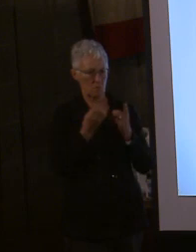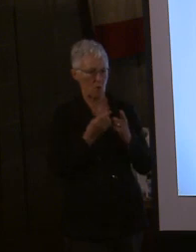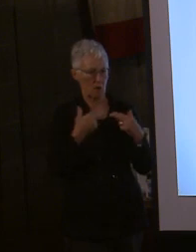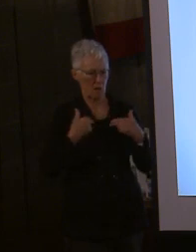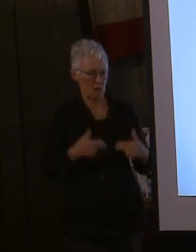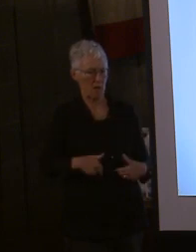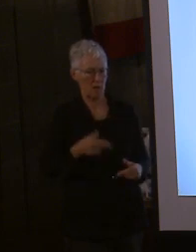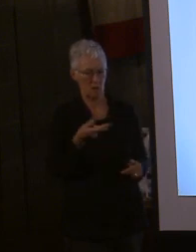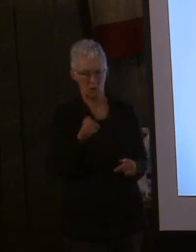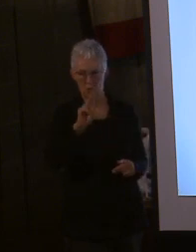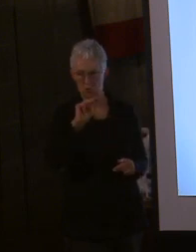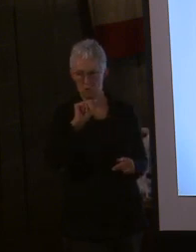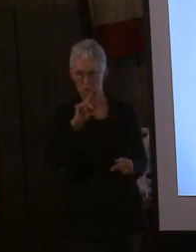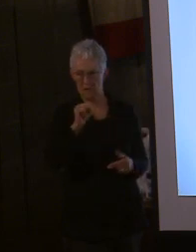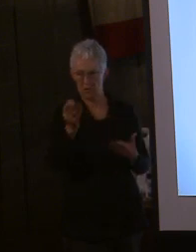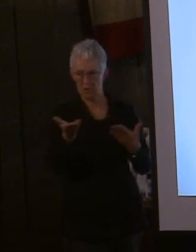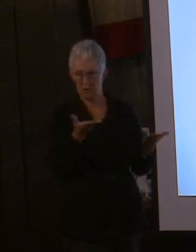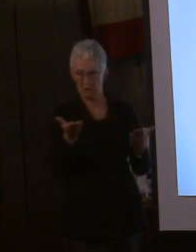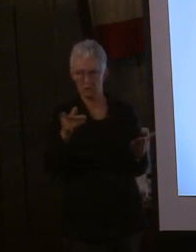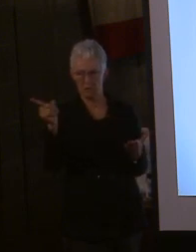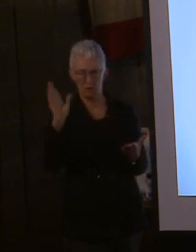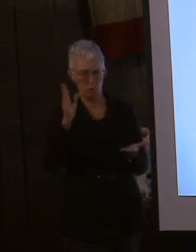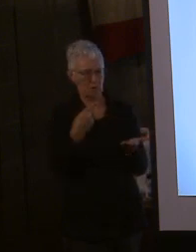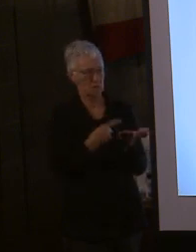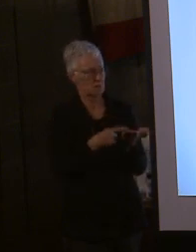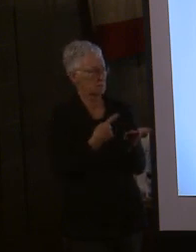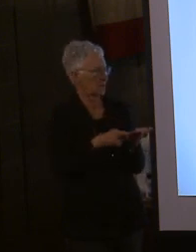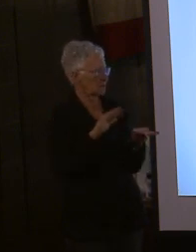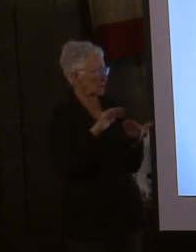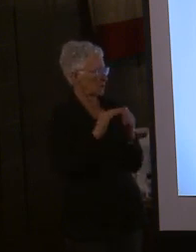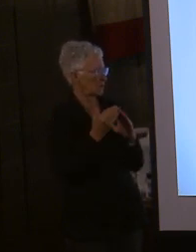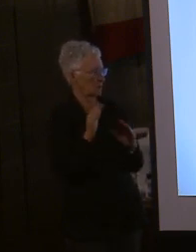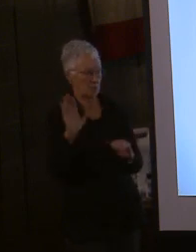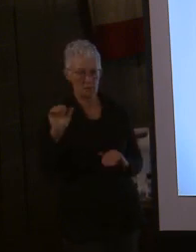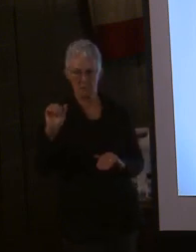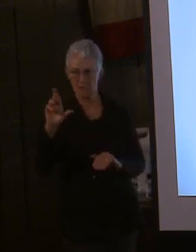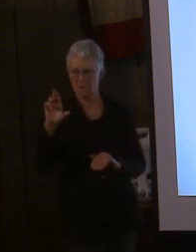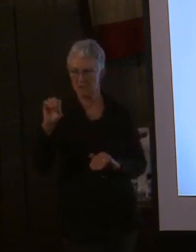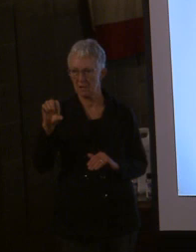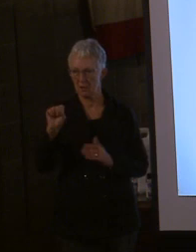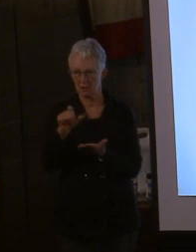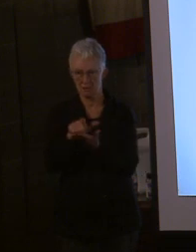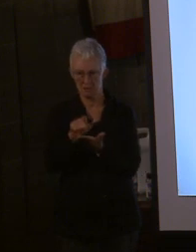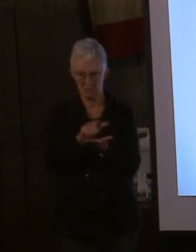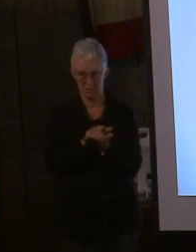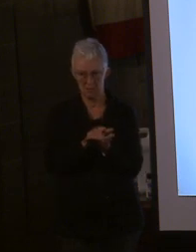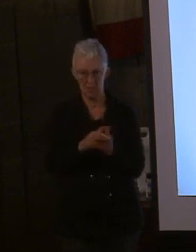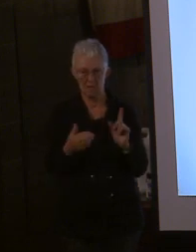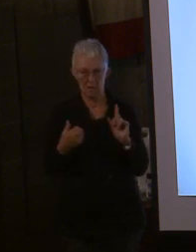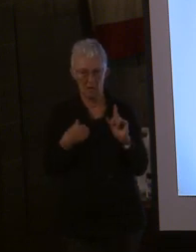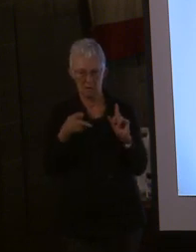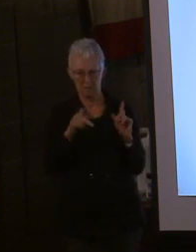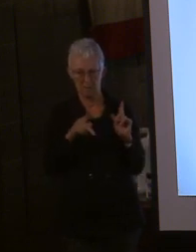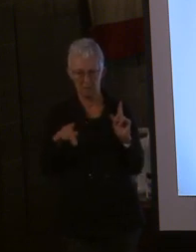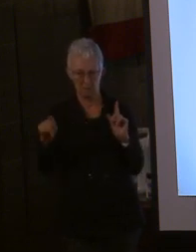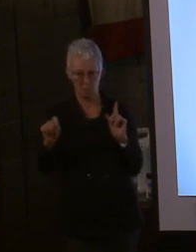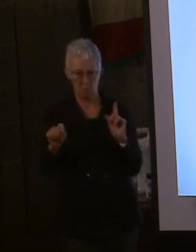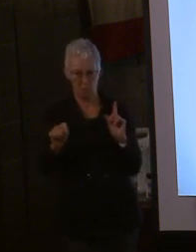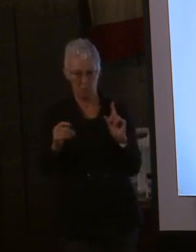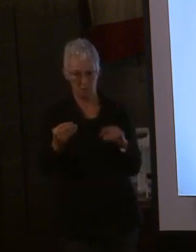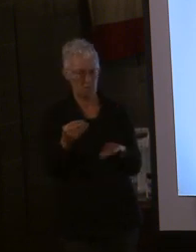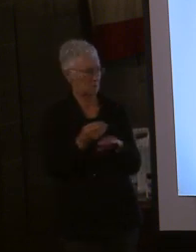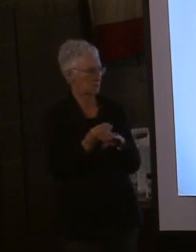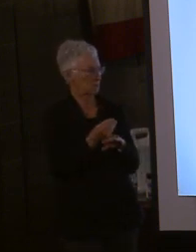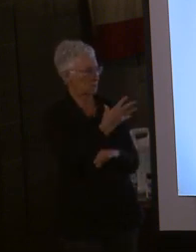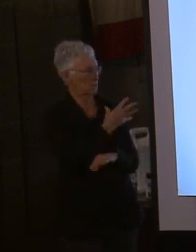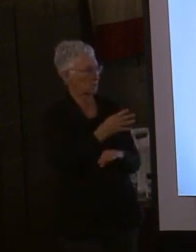today, and she's going to specifically be talking about the Community CARES Act. And then, of course, we have the PowerPoint presentation up here, and I believe